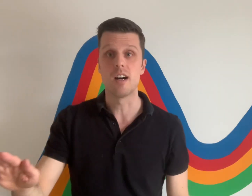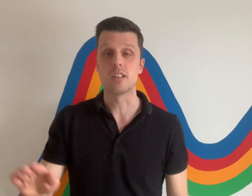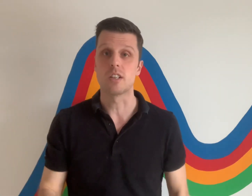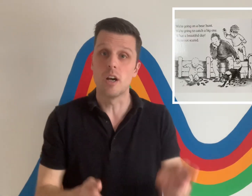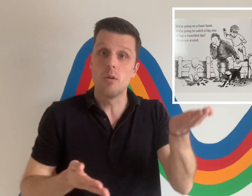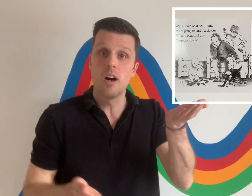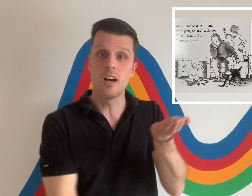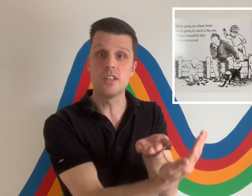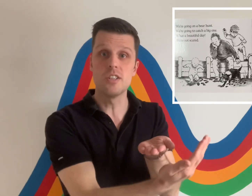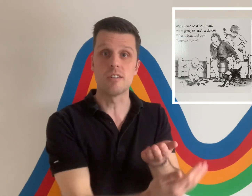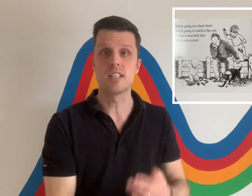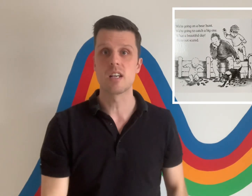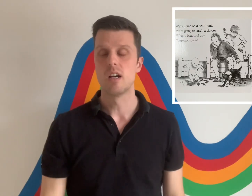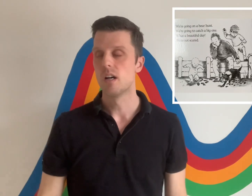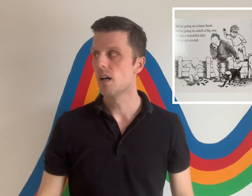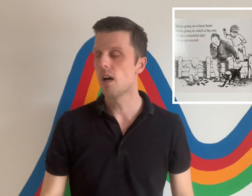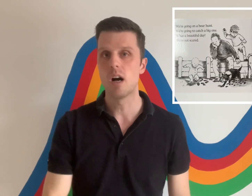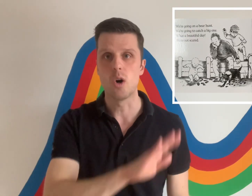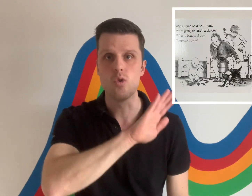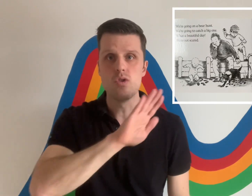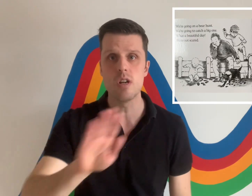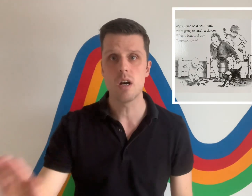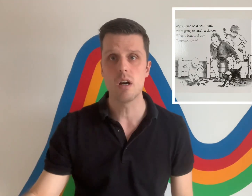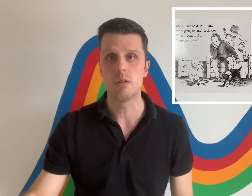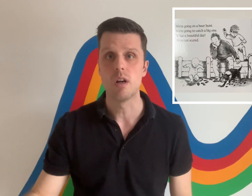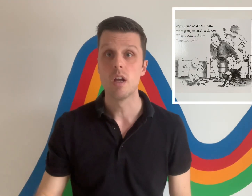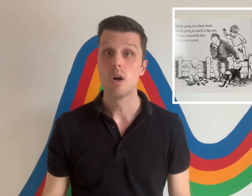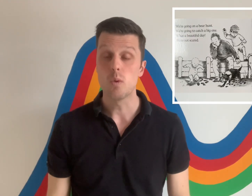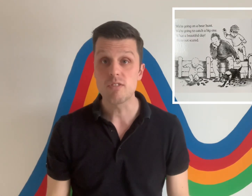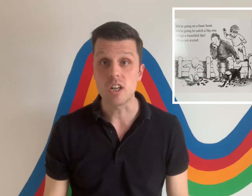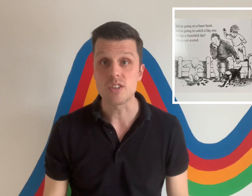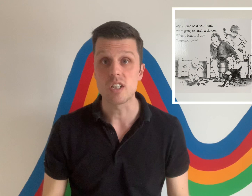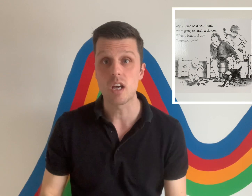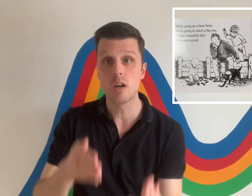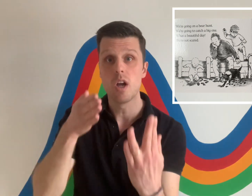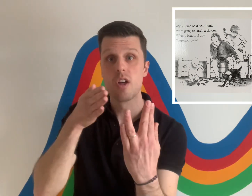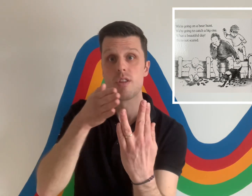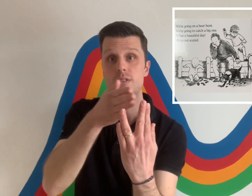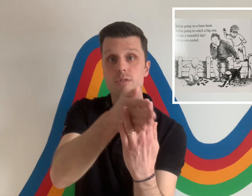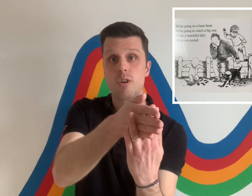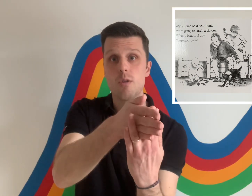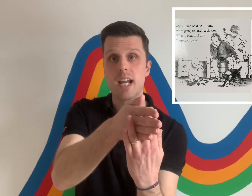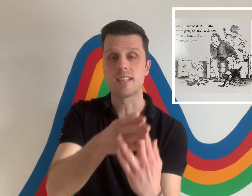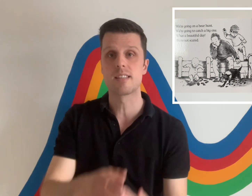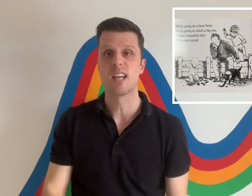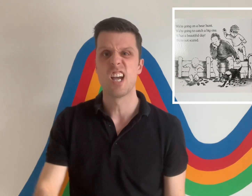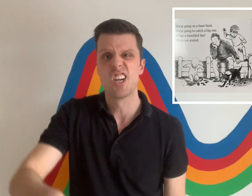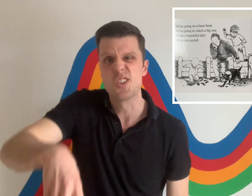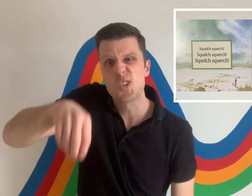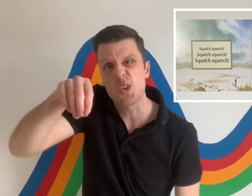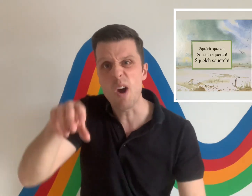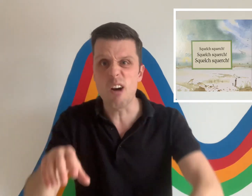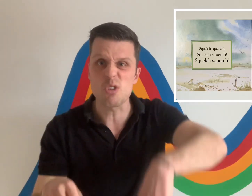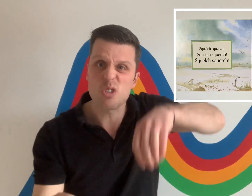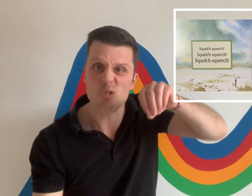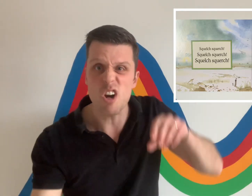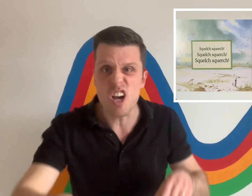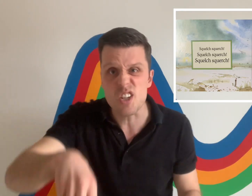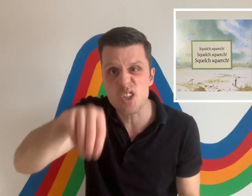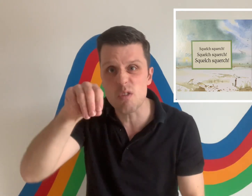go under it. Oh no, we've got to go through it. Squelch, squirch,